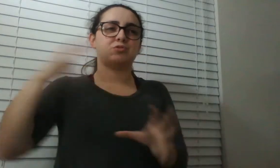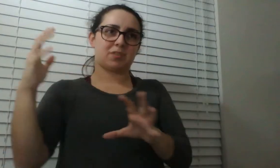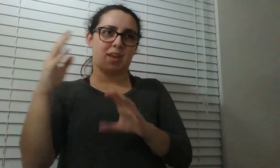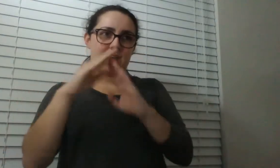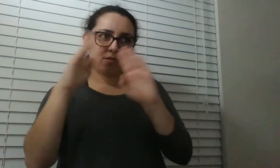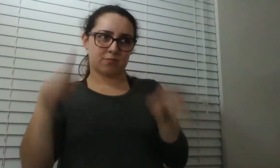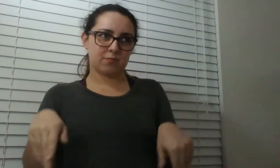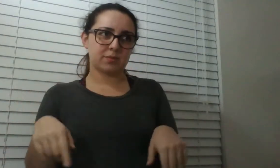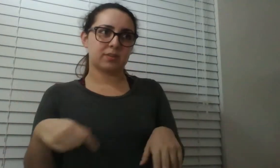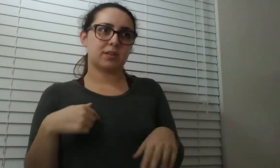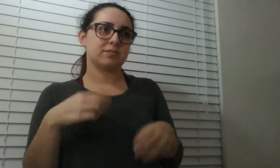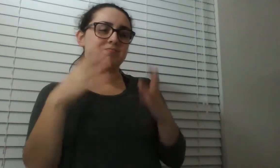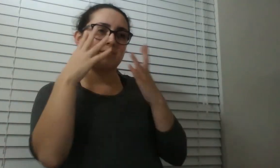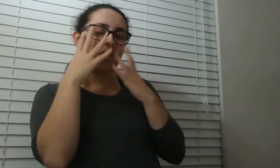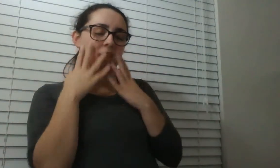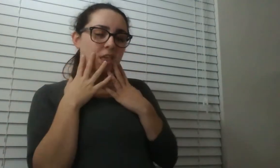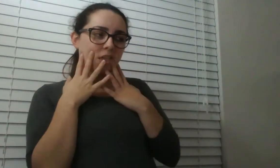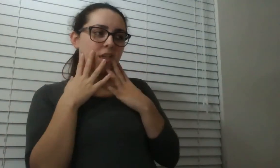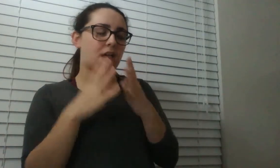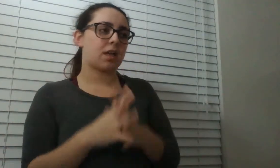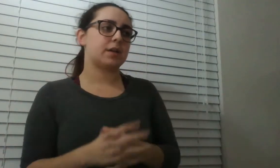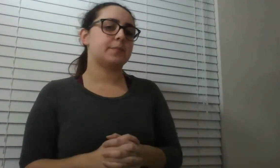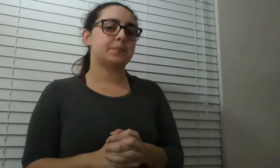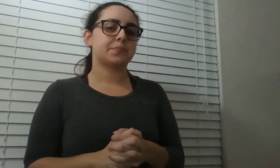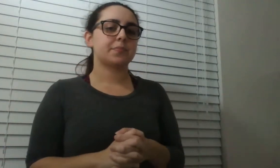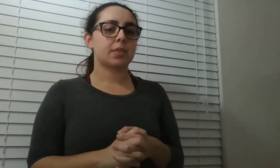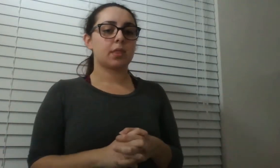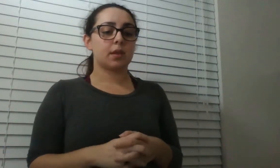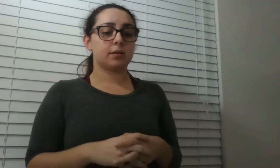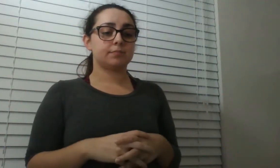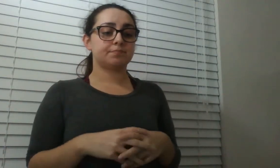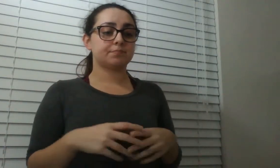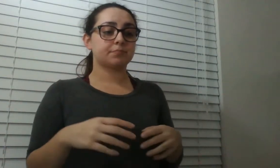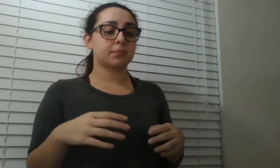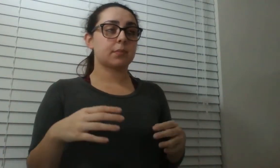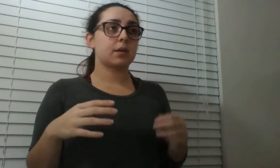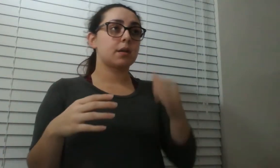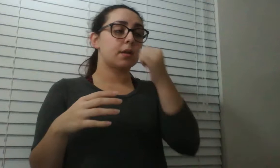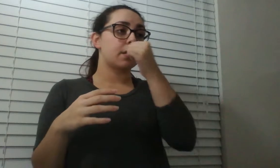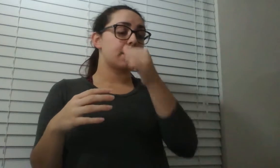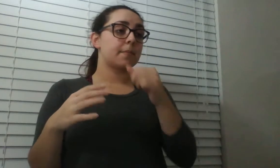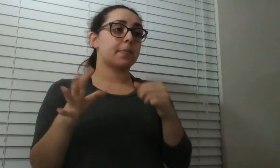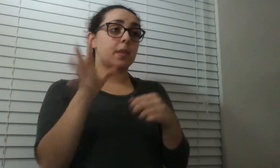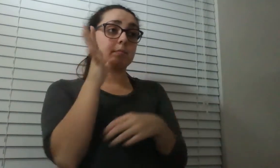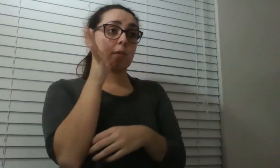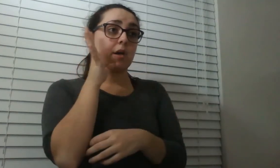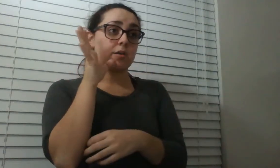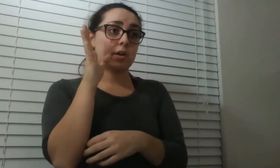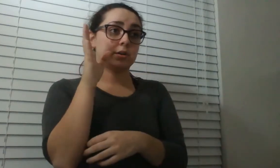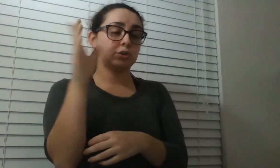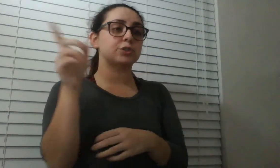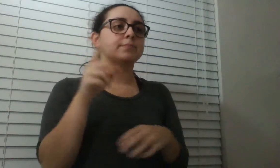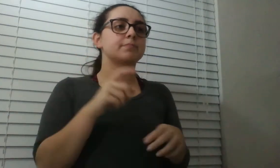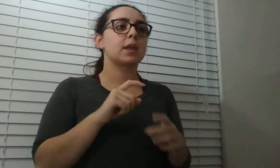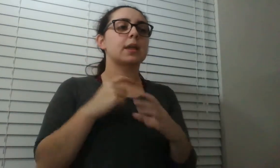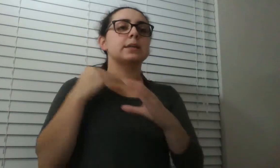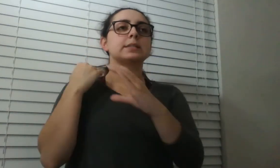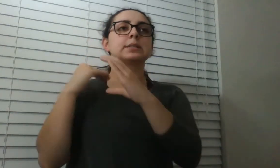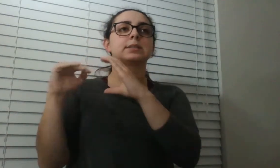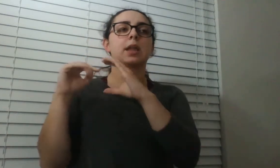upset. And so my mother, knowing that, she mailed me a package, and I opened it to find that she had placed in it